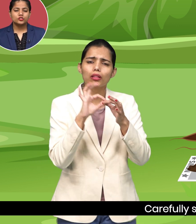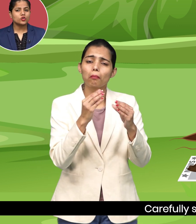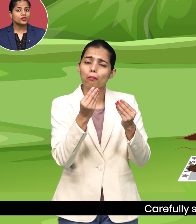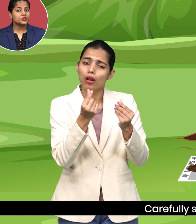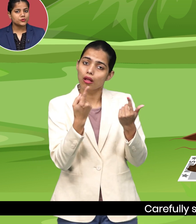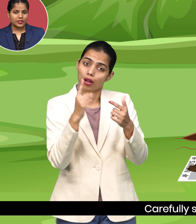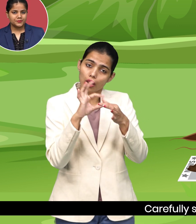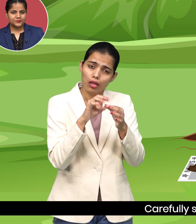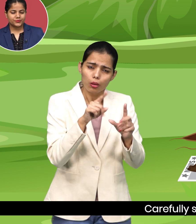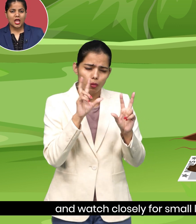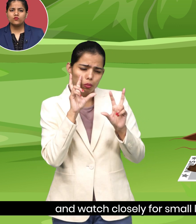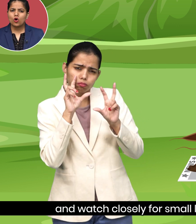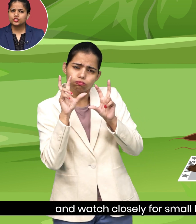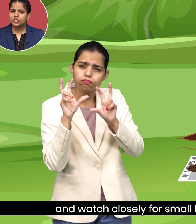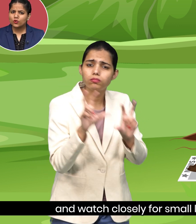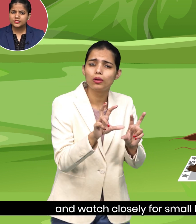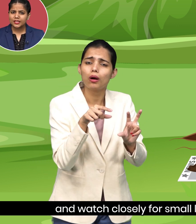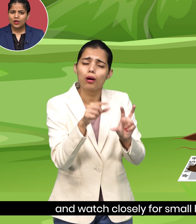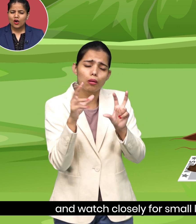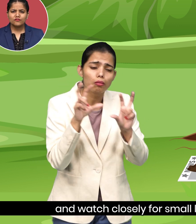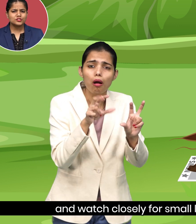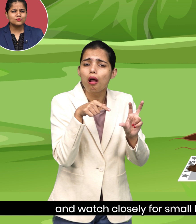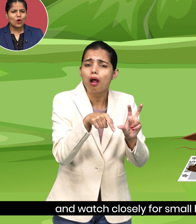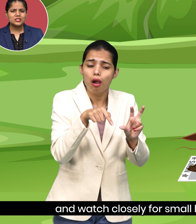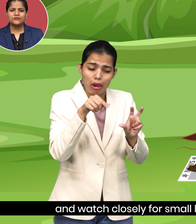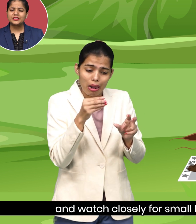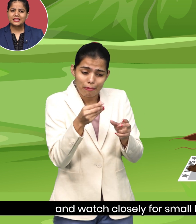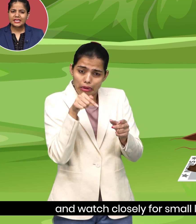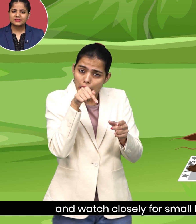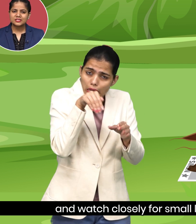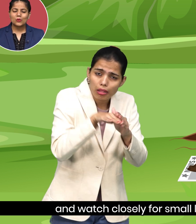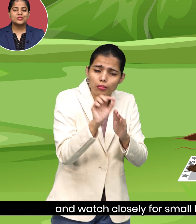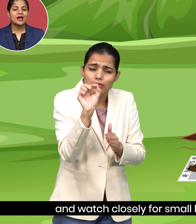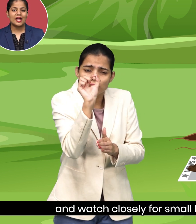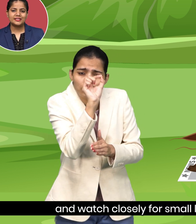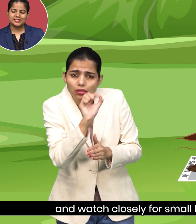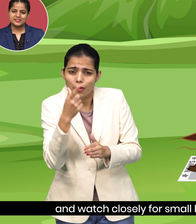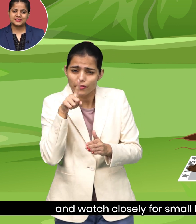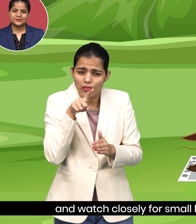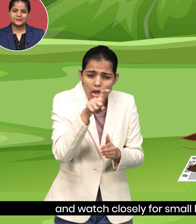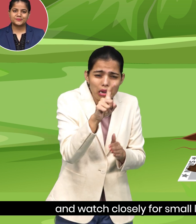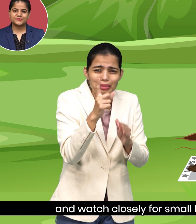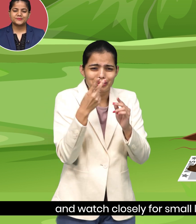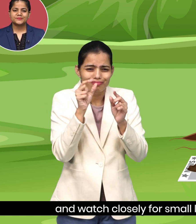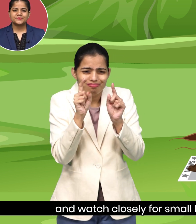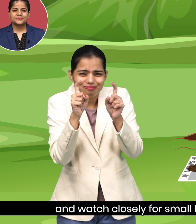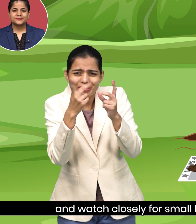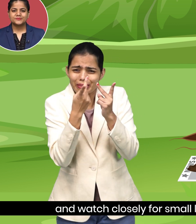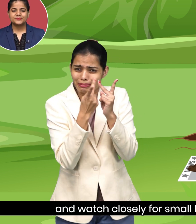Carefully sort the soil and watch closely for small living things with the hand lens.